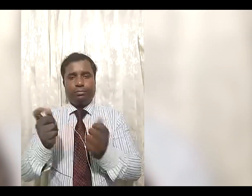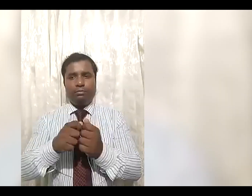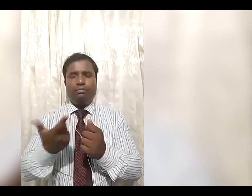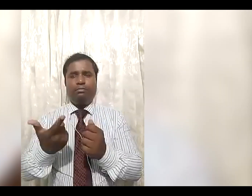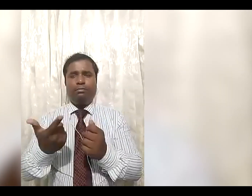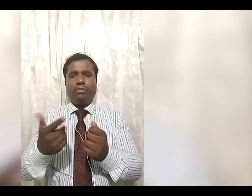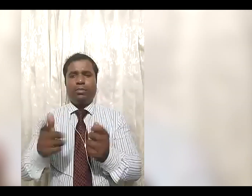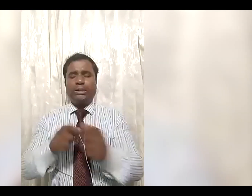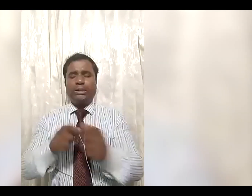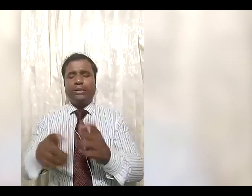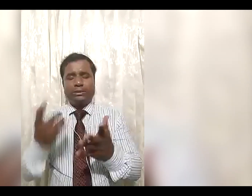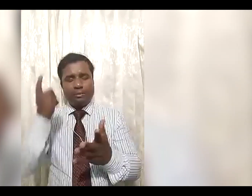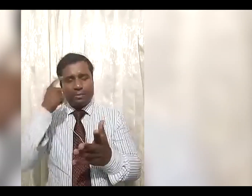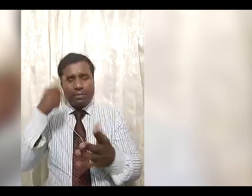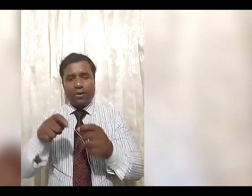and